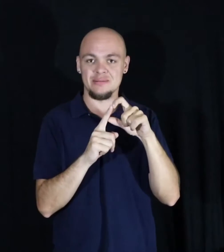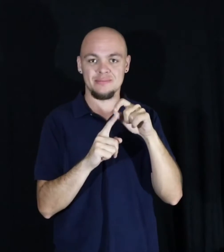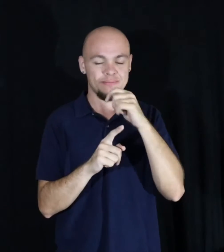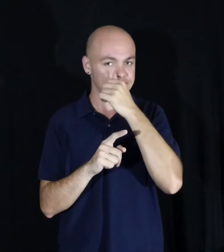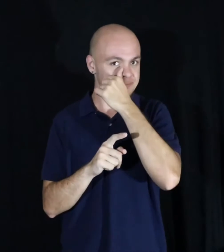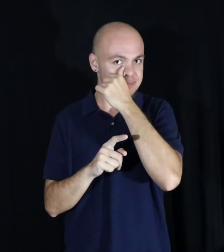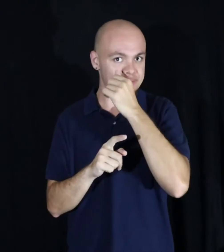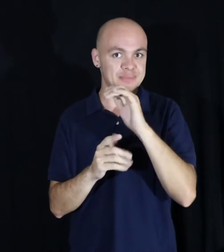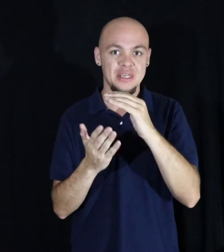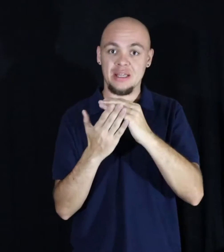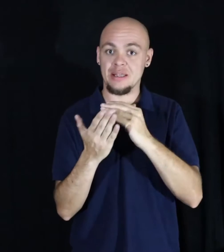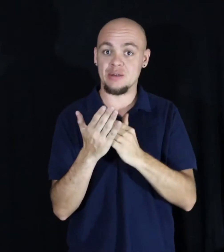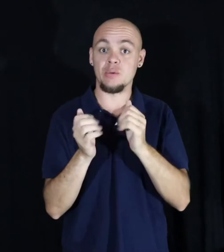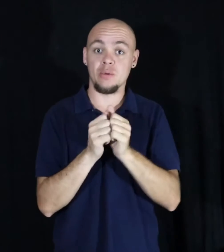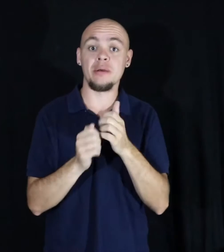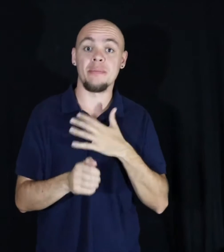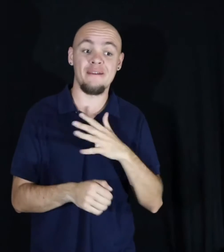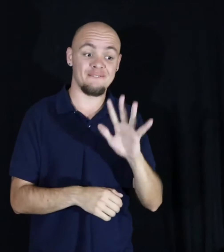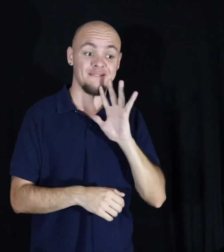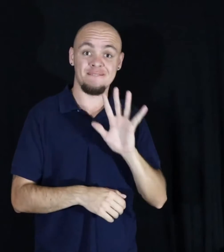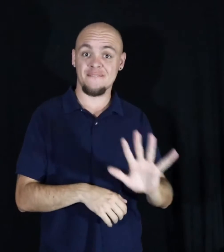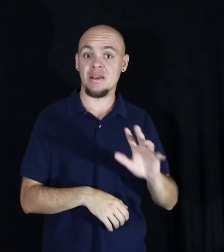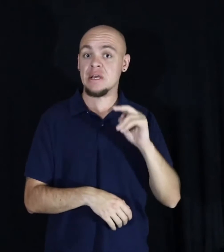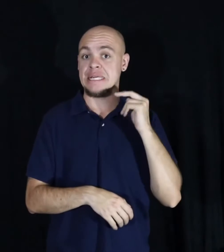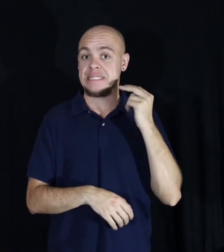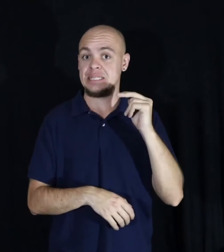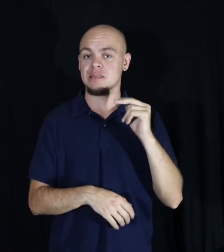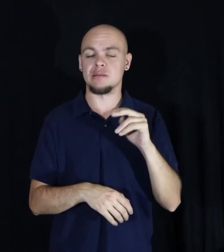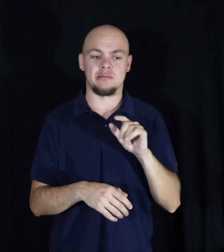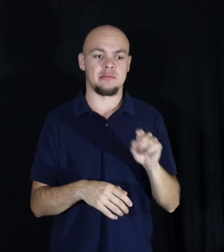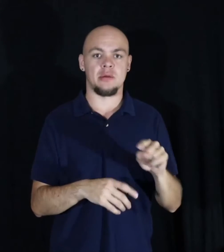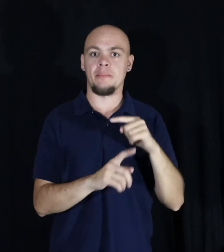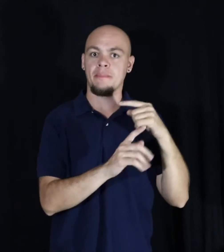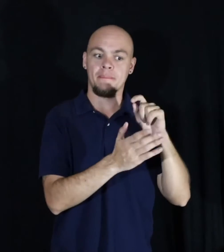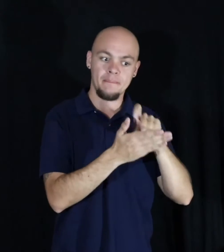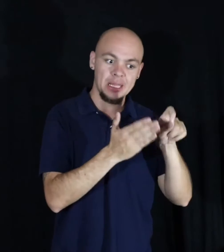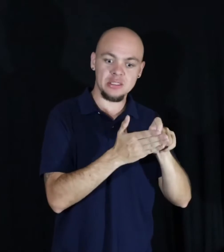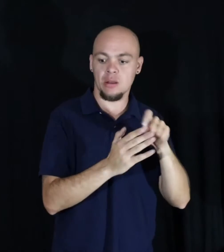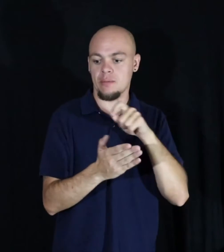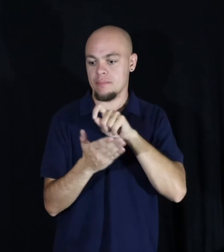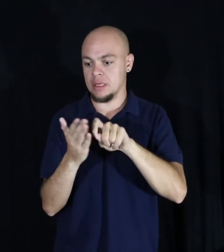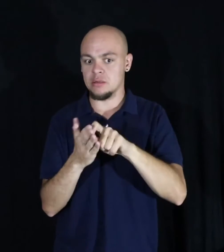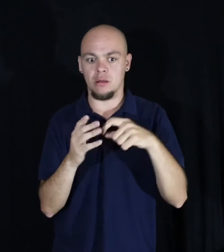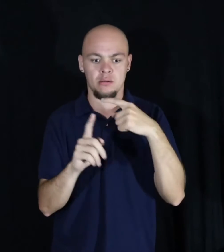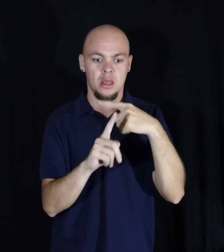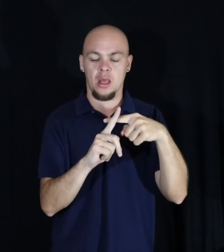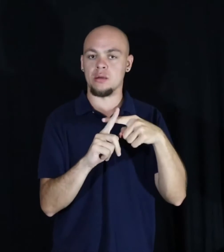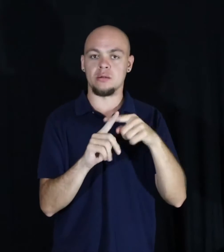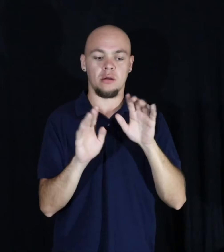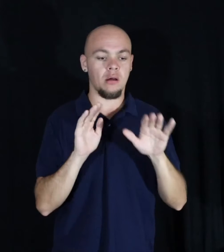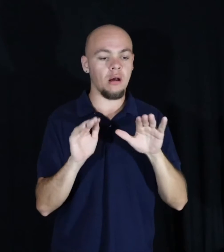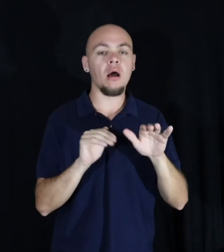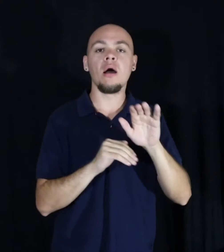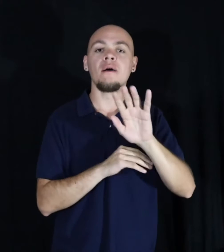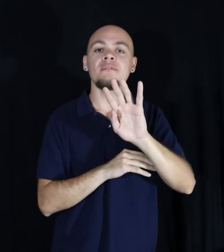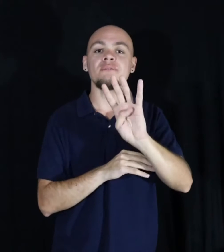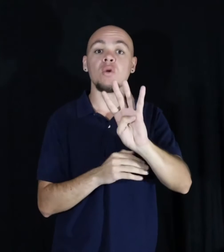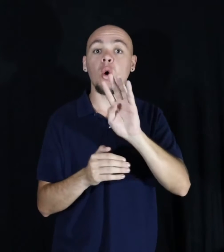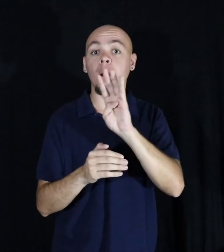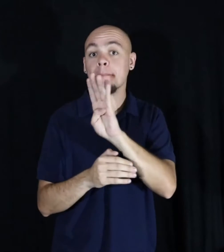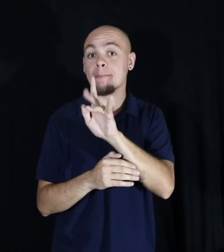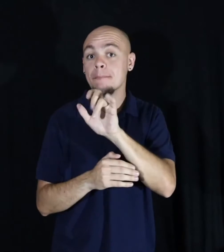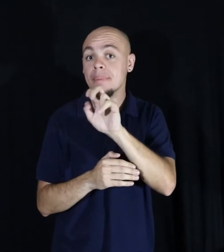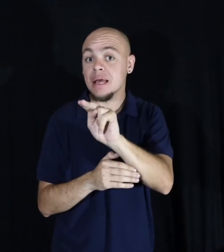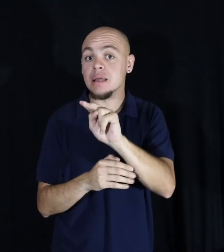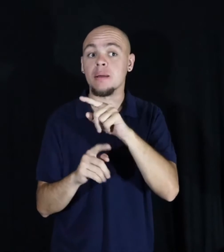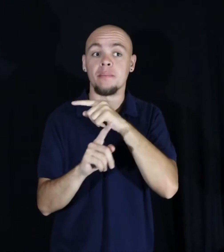I tried this lesson with my 5-year-old niece once. After she added pencils and pencils, I asked her, what's 4 billion